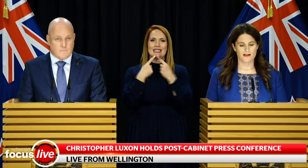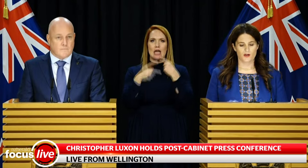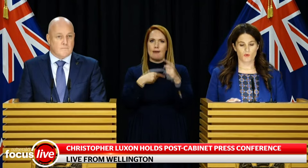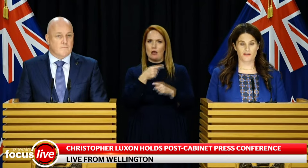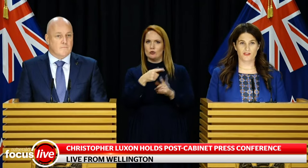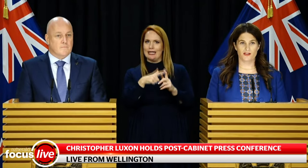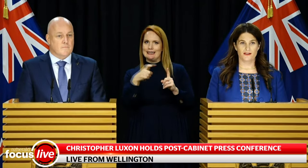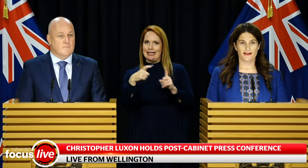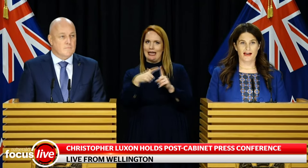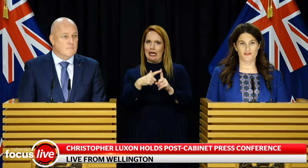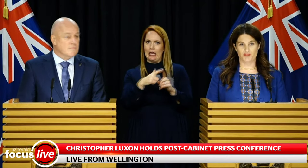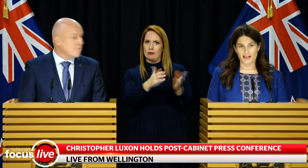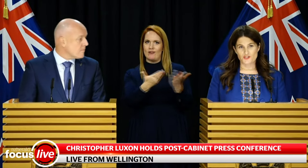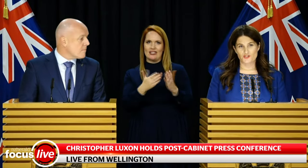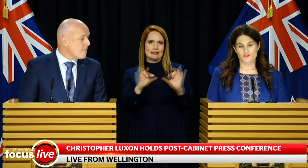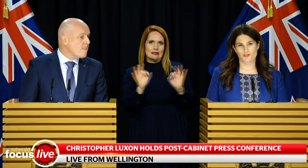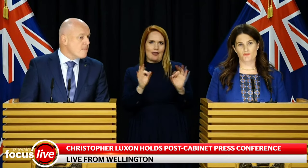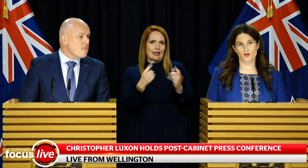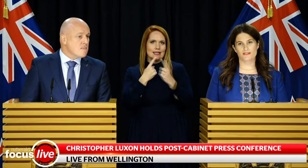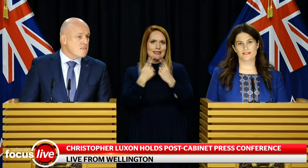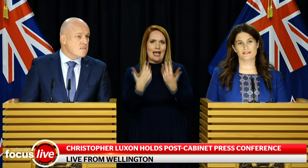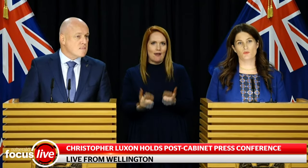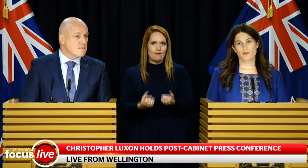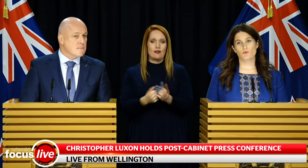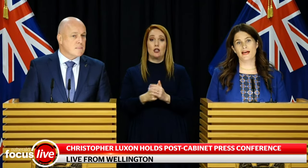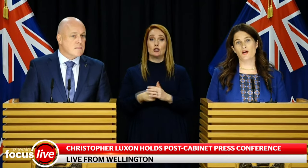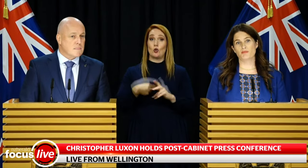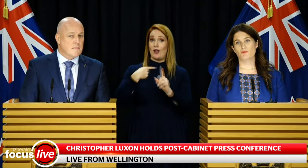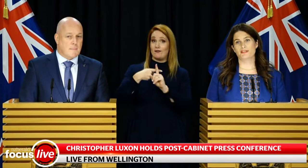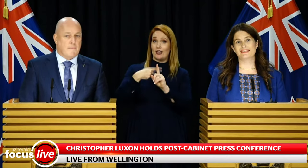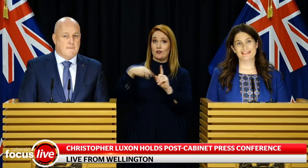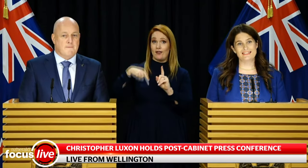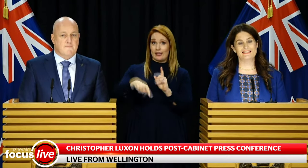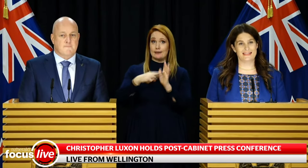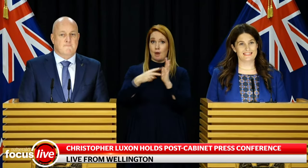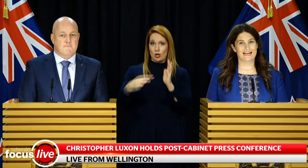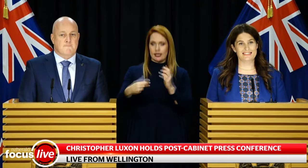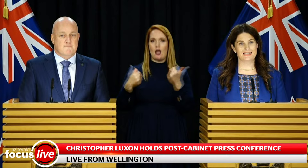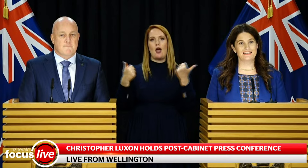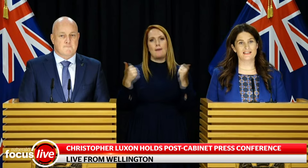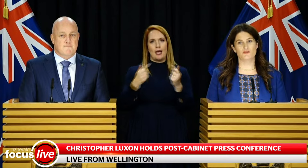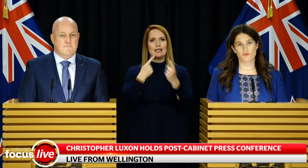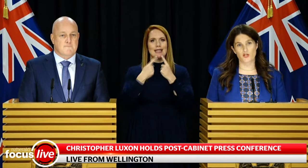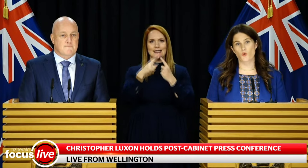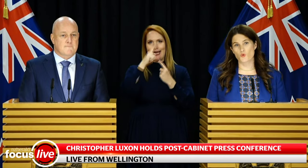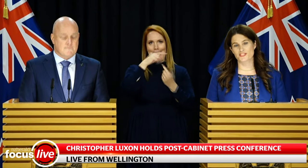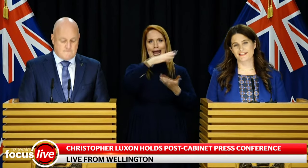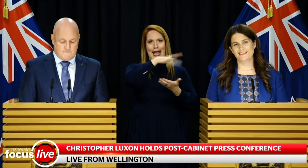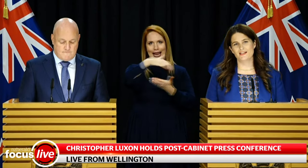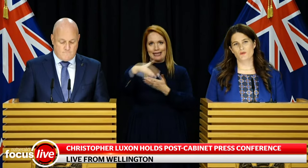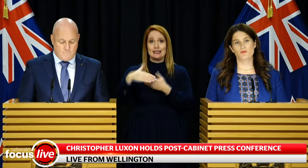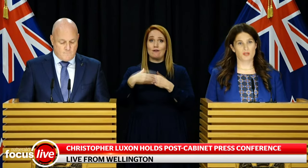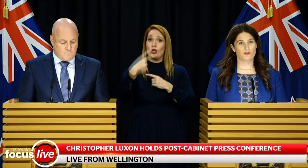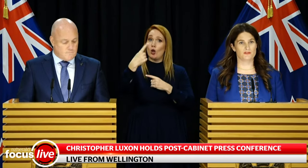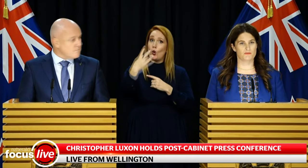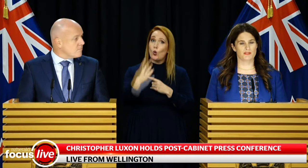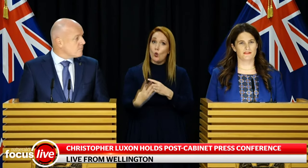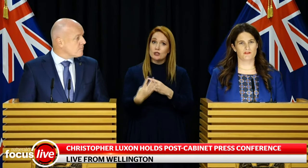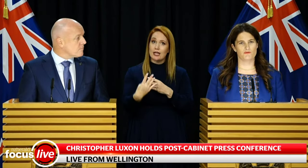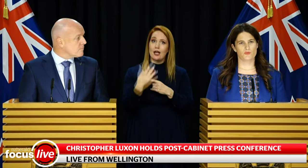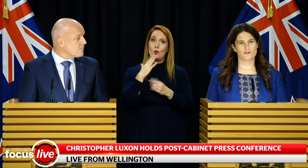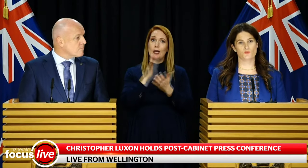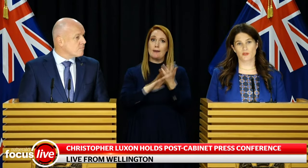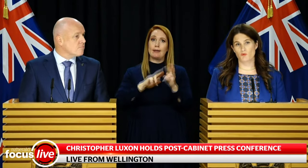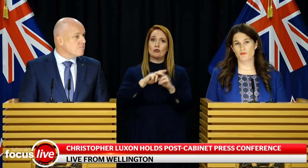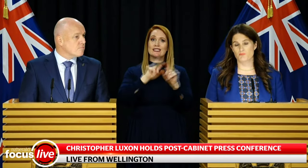providers. One of the advantages of this policy is that we will now be able to collect that data every quarter when parents submit